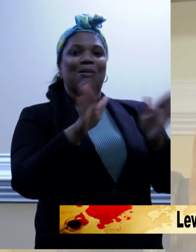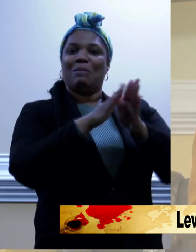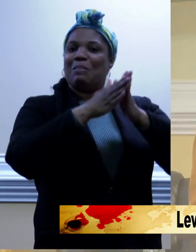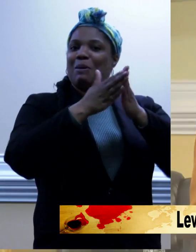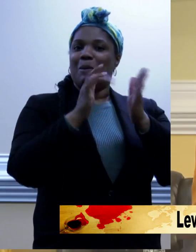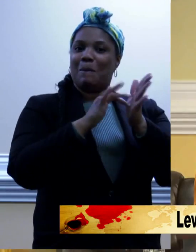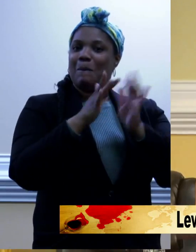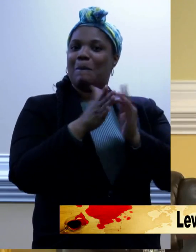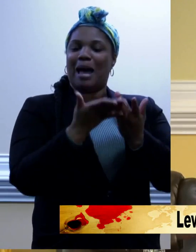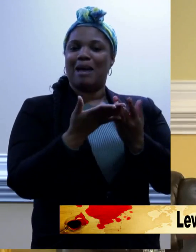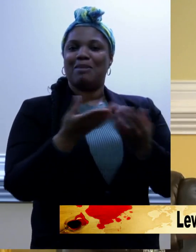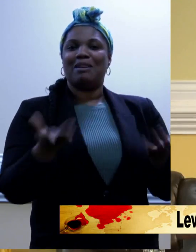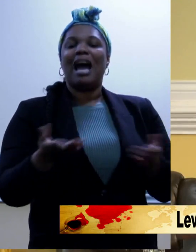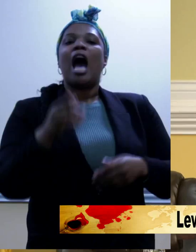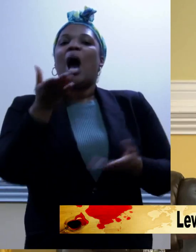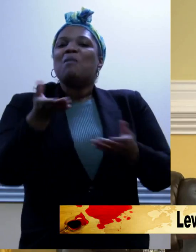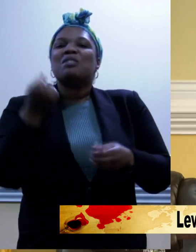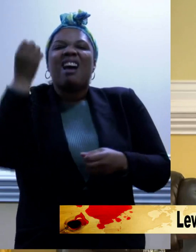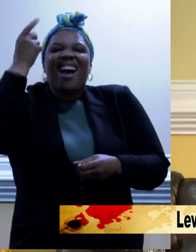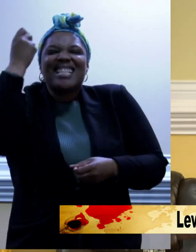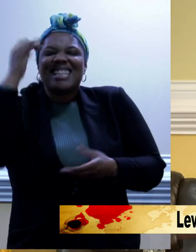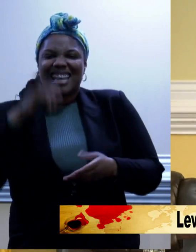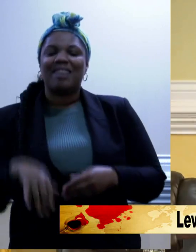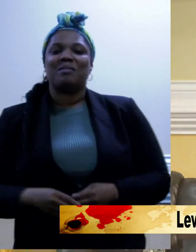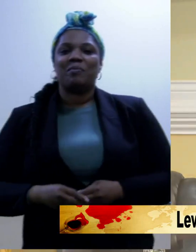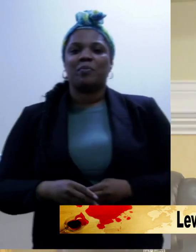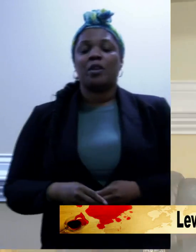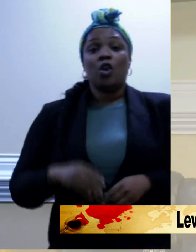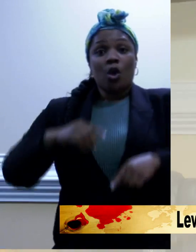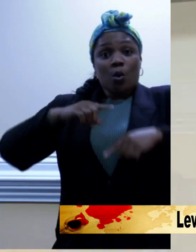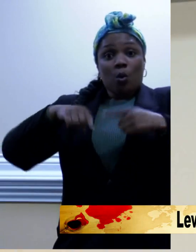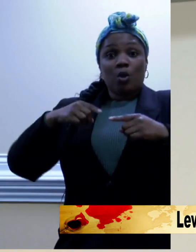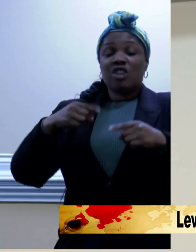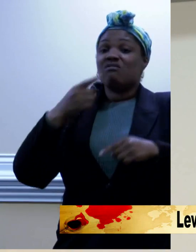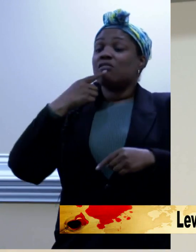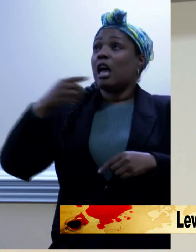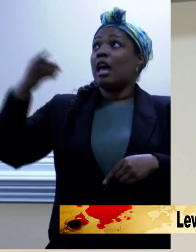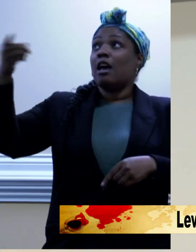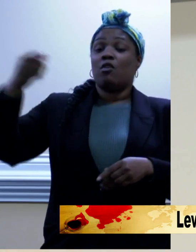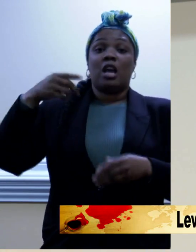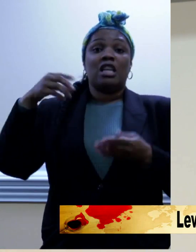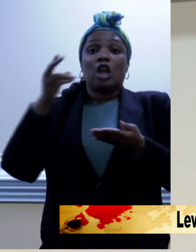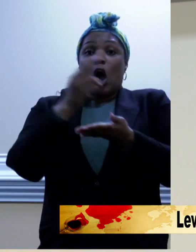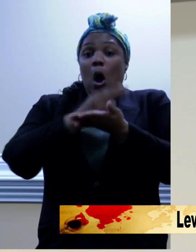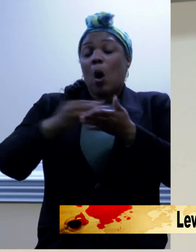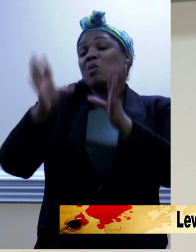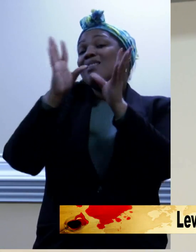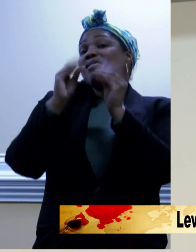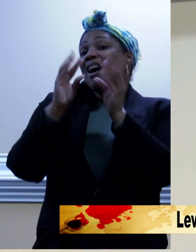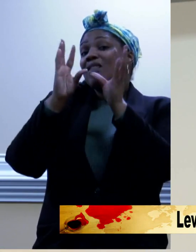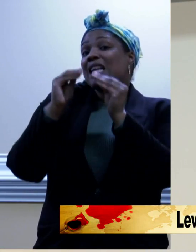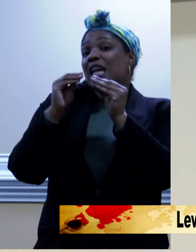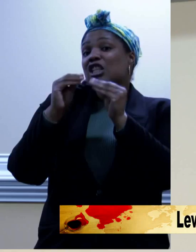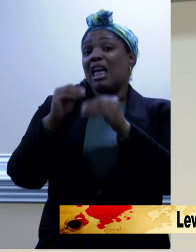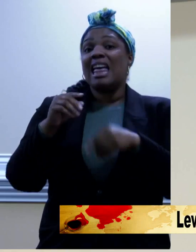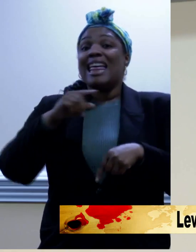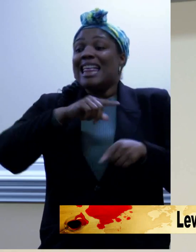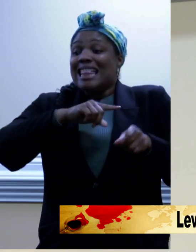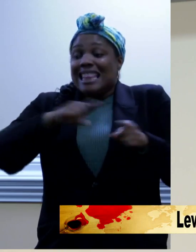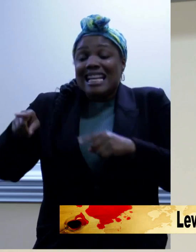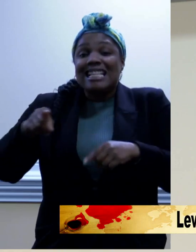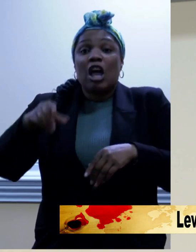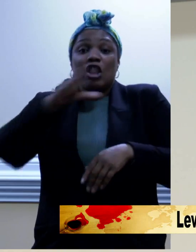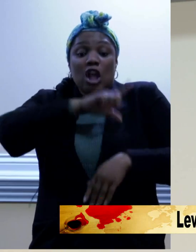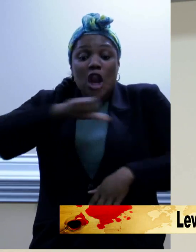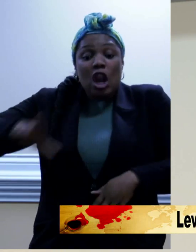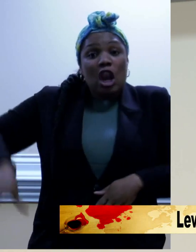I just want y'all to understand that, sisters and brothers. Go ahead and read. Which you shall proclaim to be holy convocations. Uh-huh. Even these are my